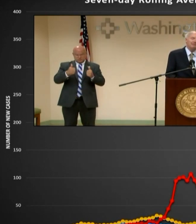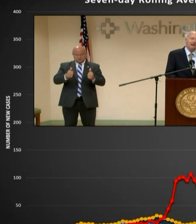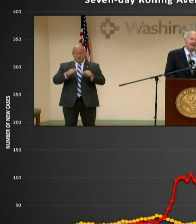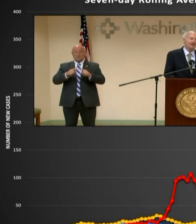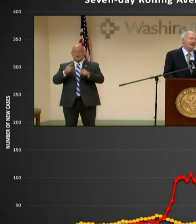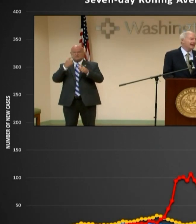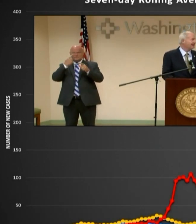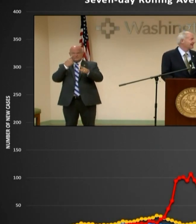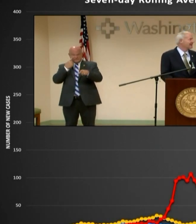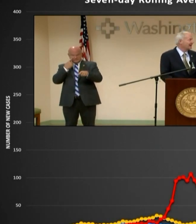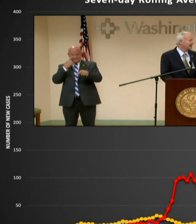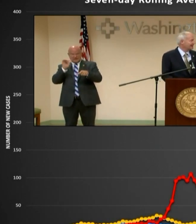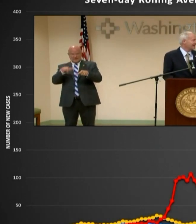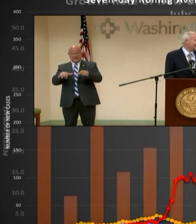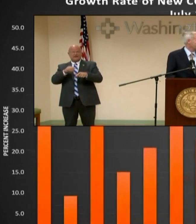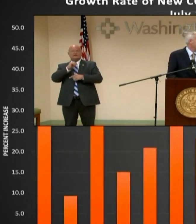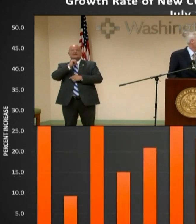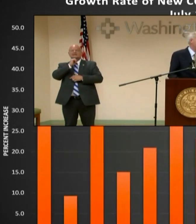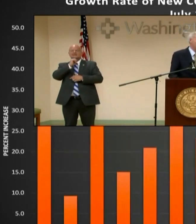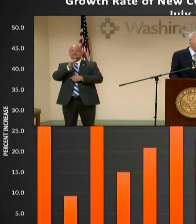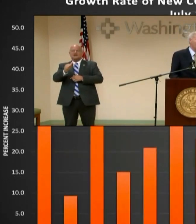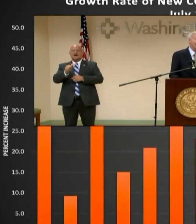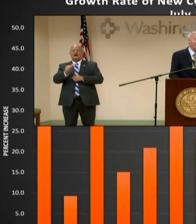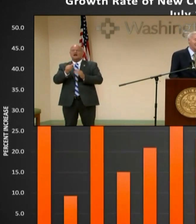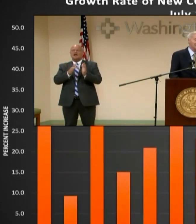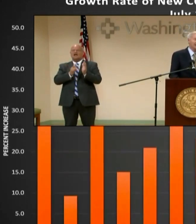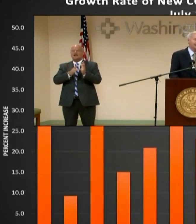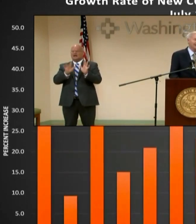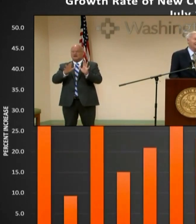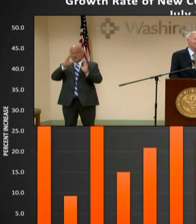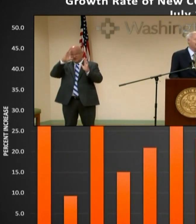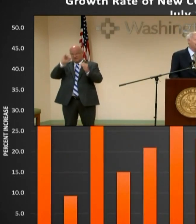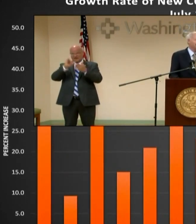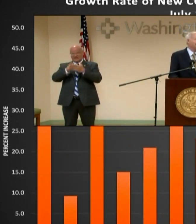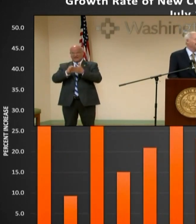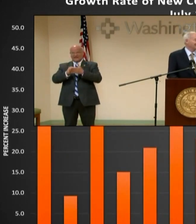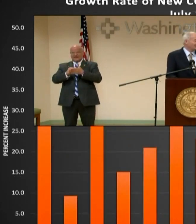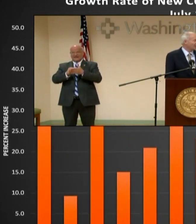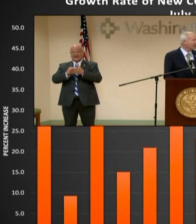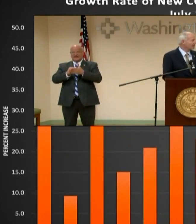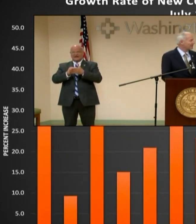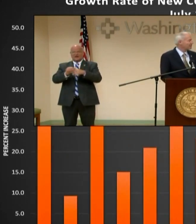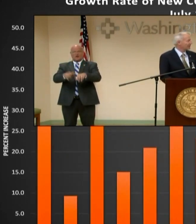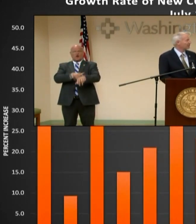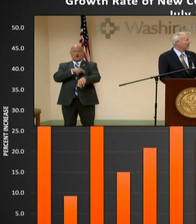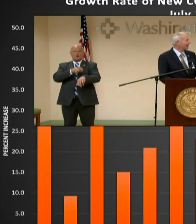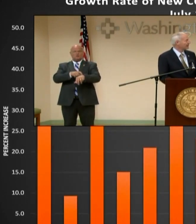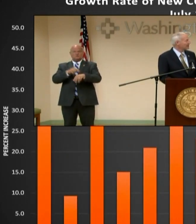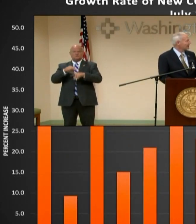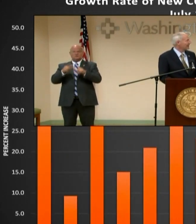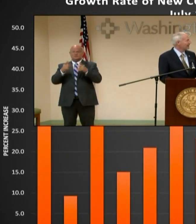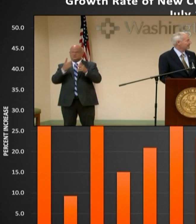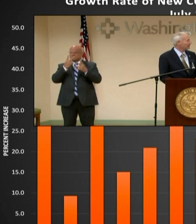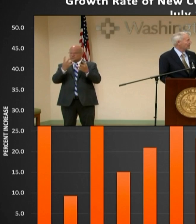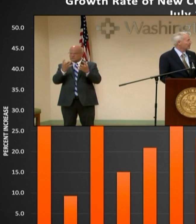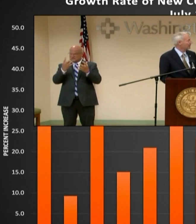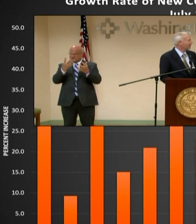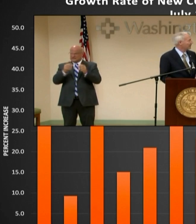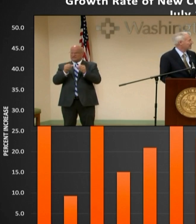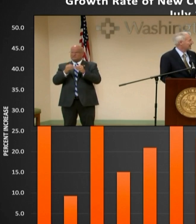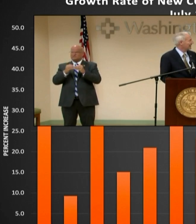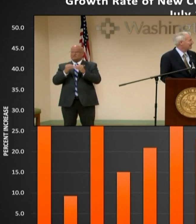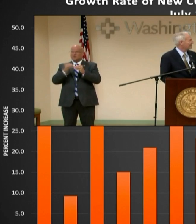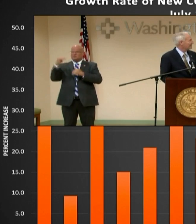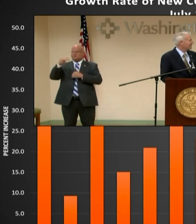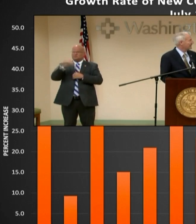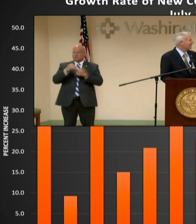but we're going to keep an eye on that, not taking that for granted or expecting that to be a longer-term trend. We'll have to see that for a longer